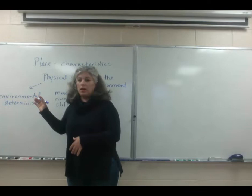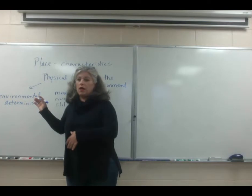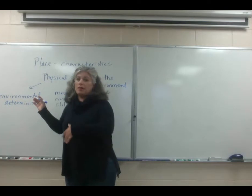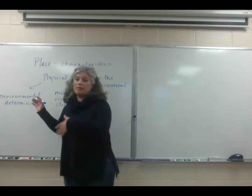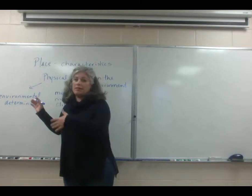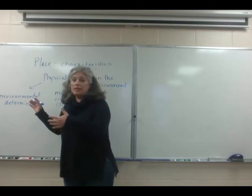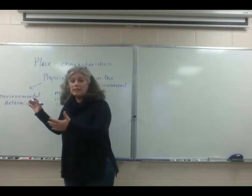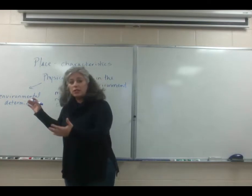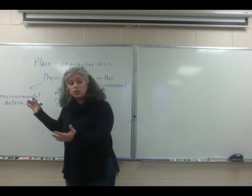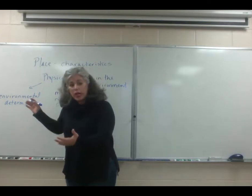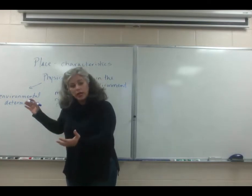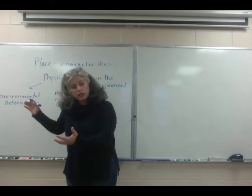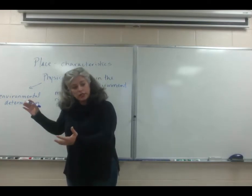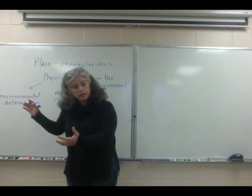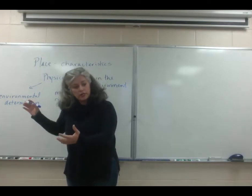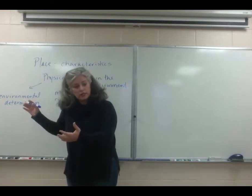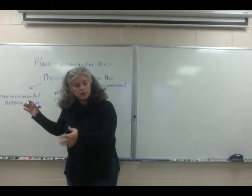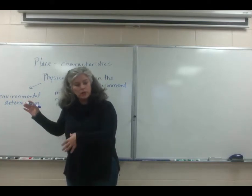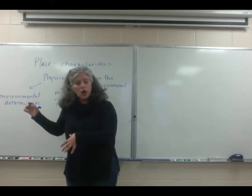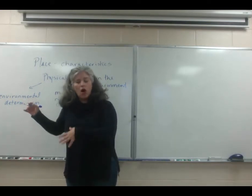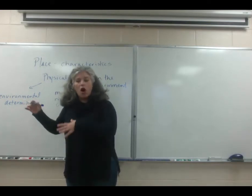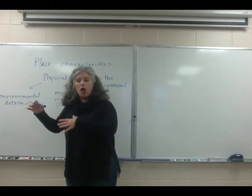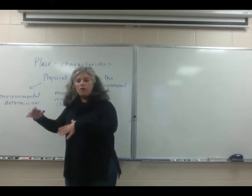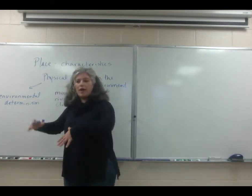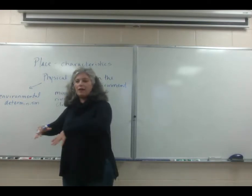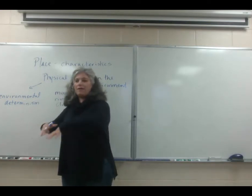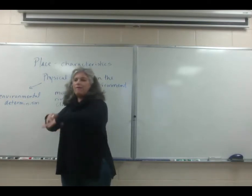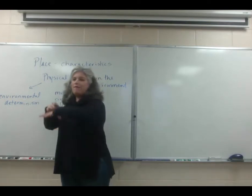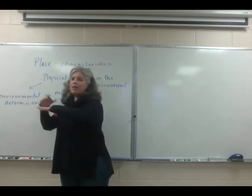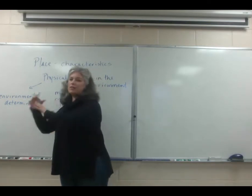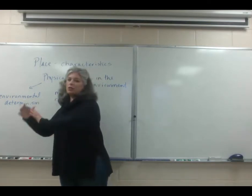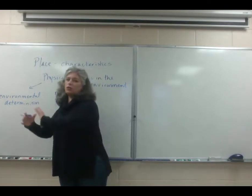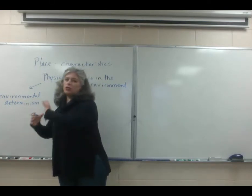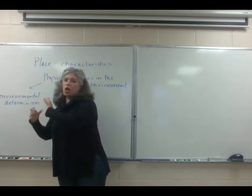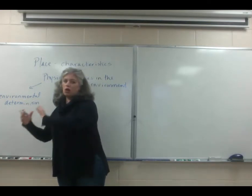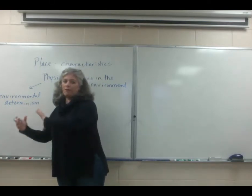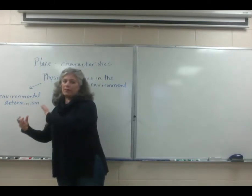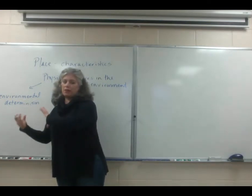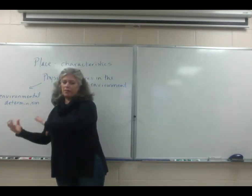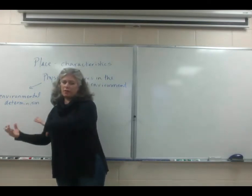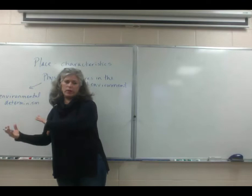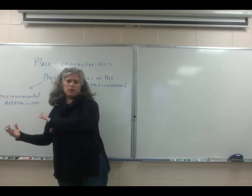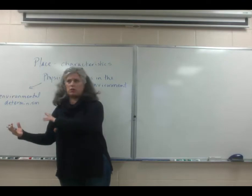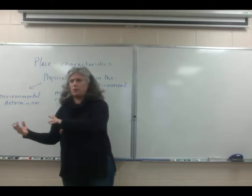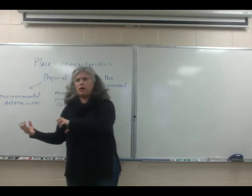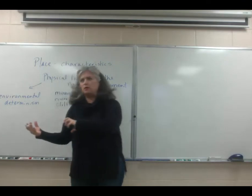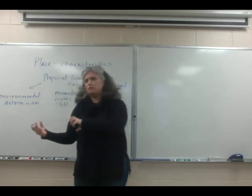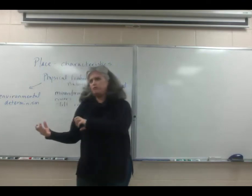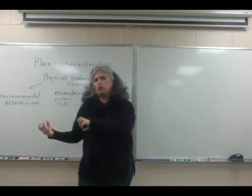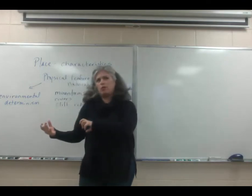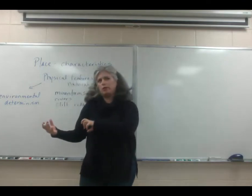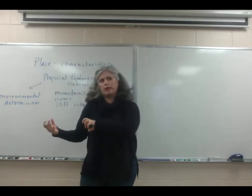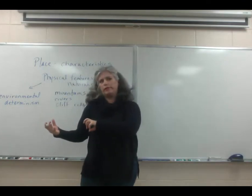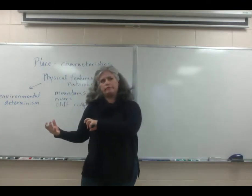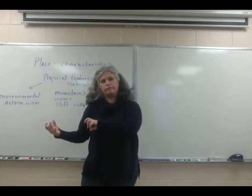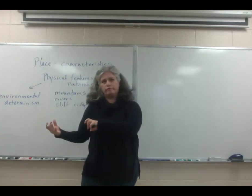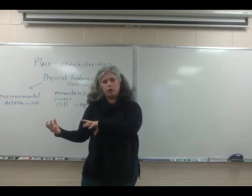the season changes, all of that physical geography stuff that we talked about probably a week